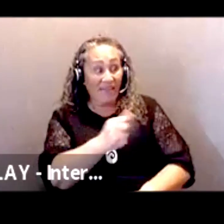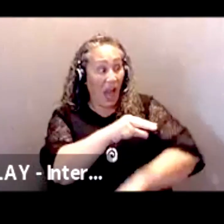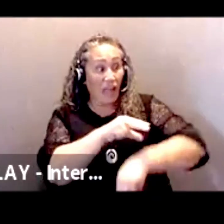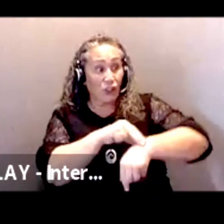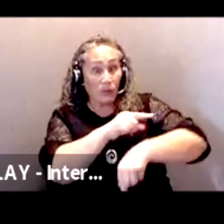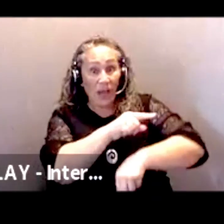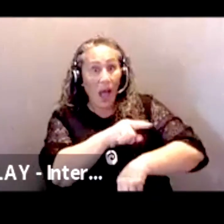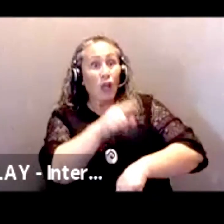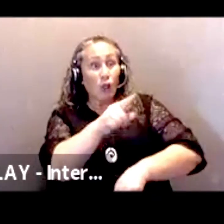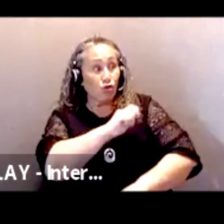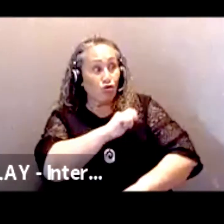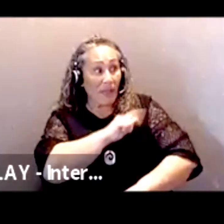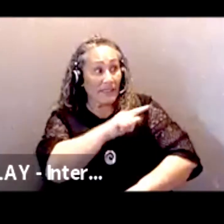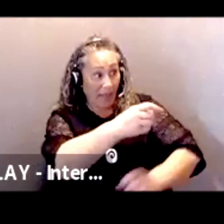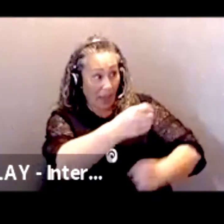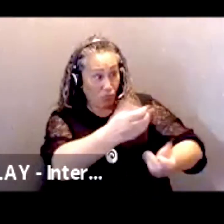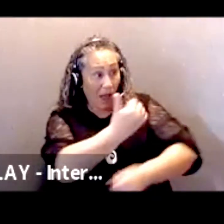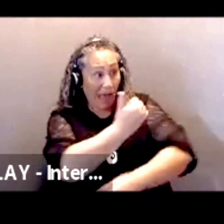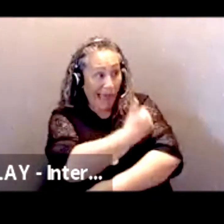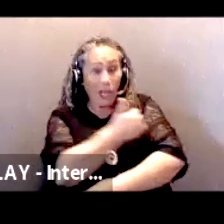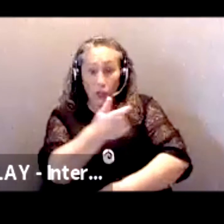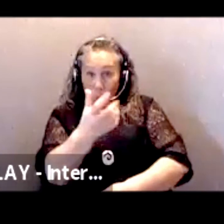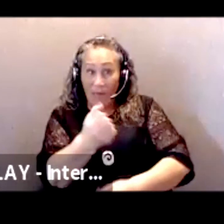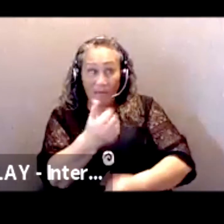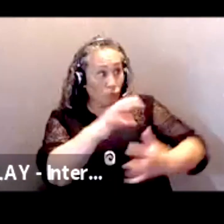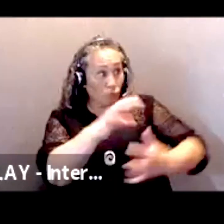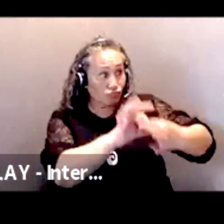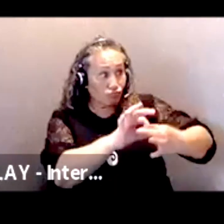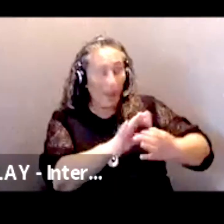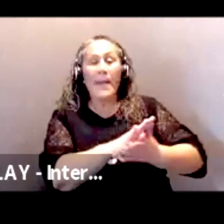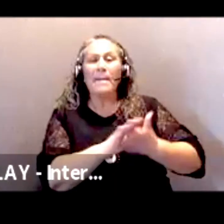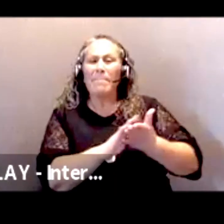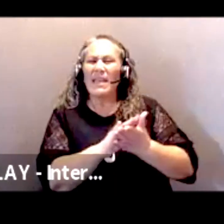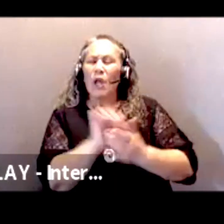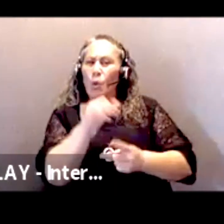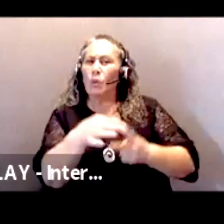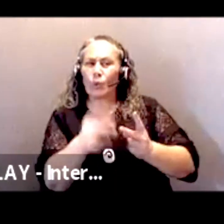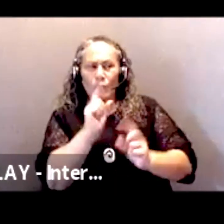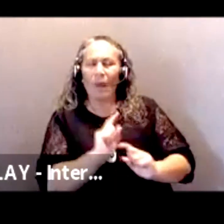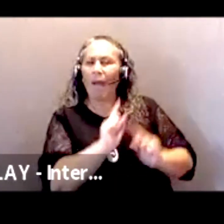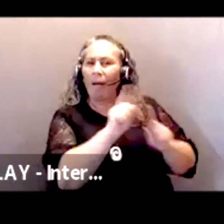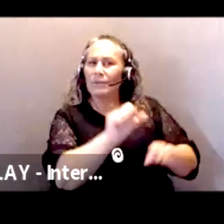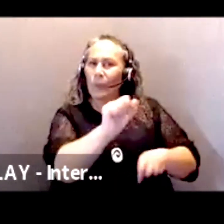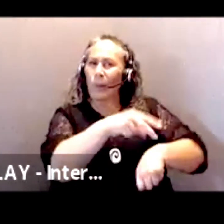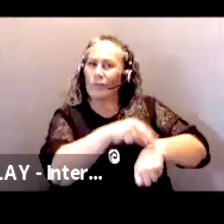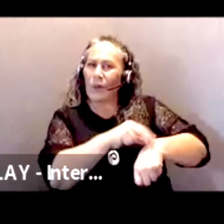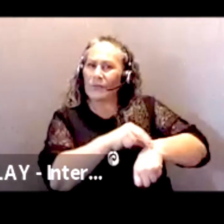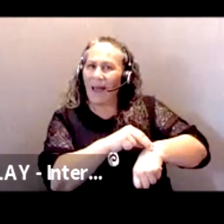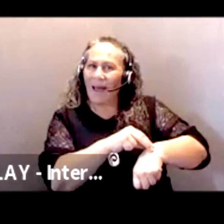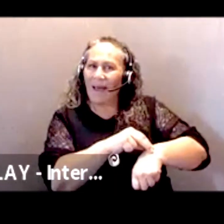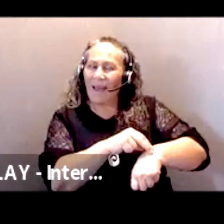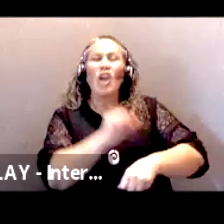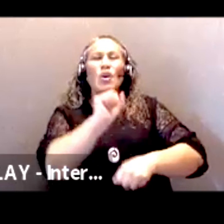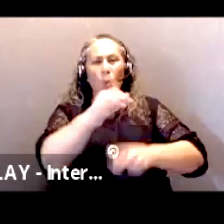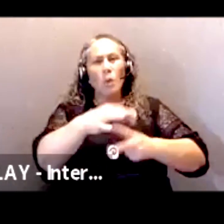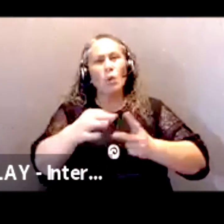vaccinations and you've got that good relationship, maybe actually choose to go to them. where you have the choice in your community. And I know in